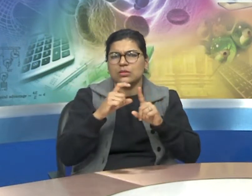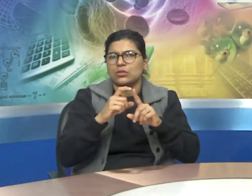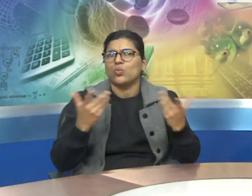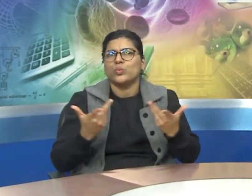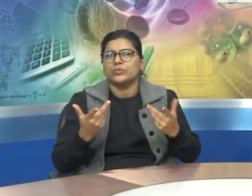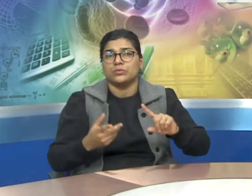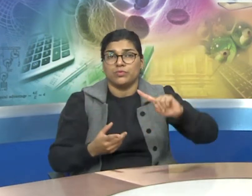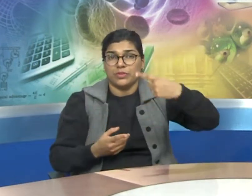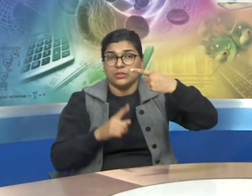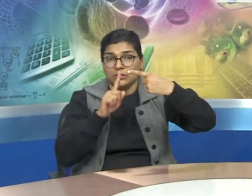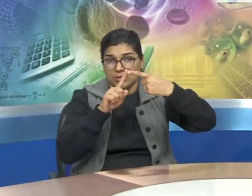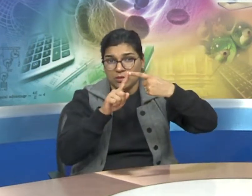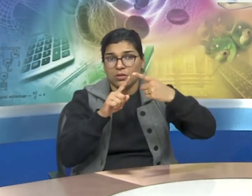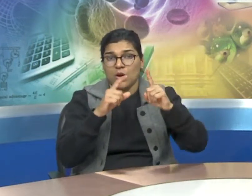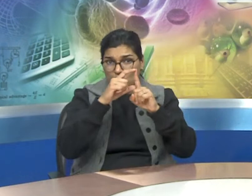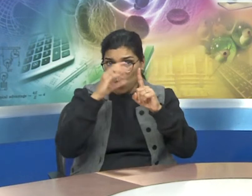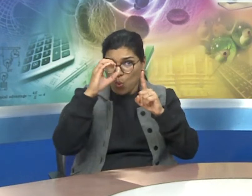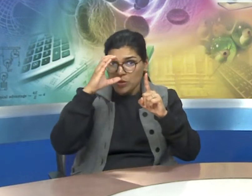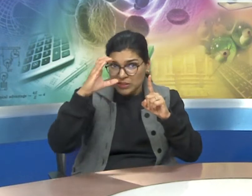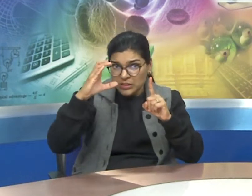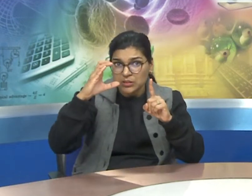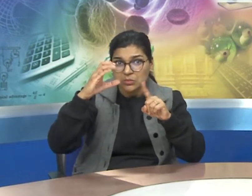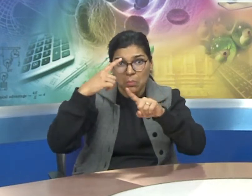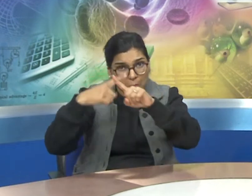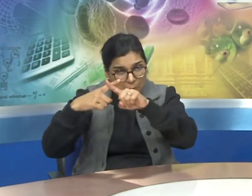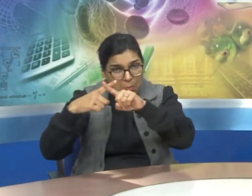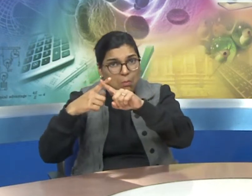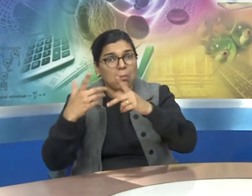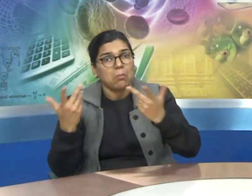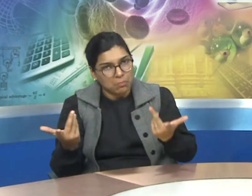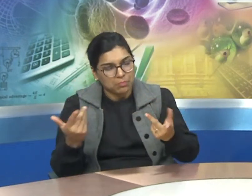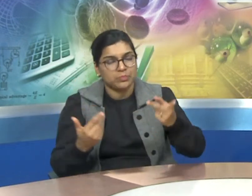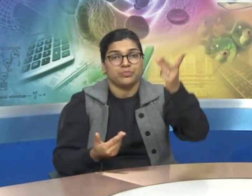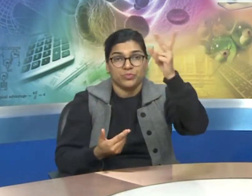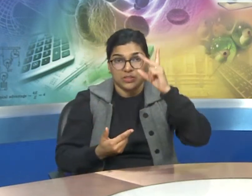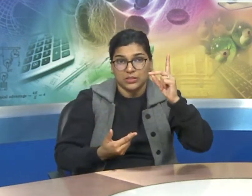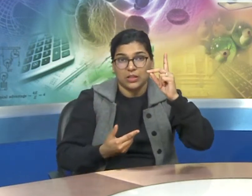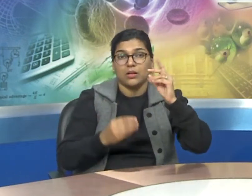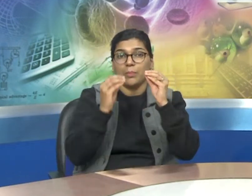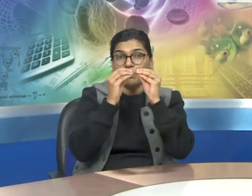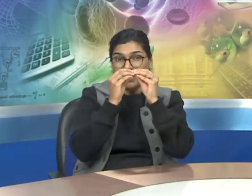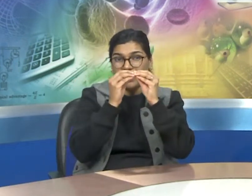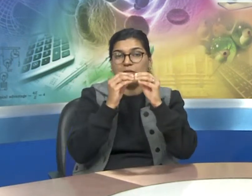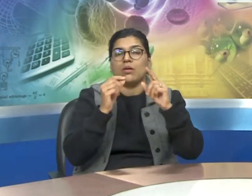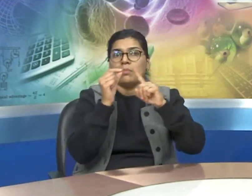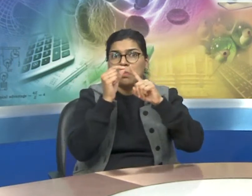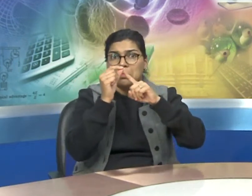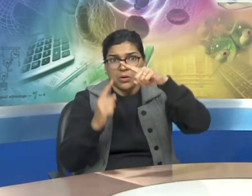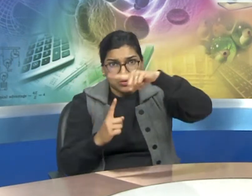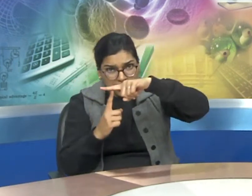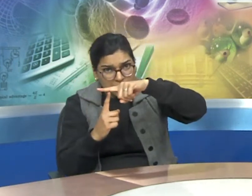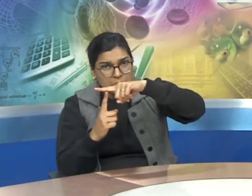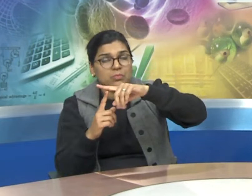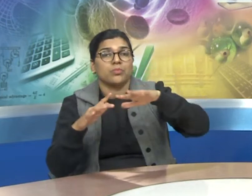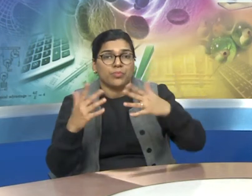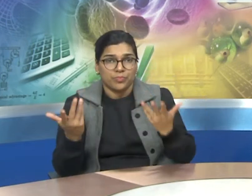A, B, C and D. Option A, Docs. Option B says